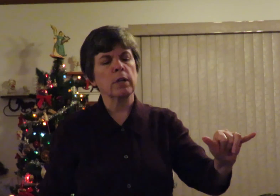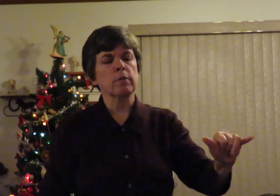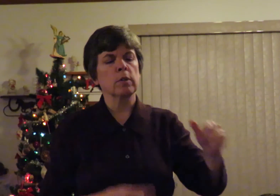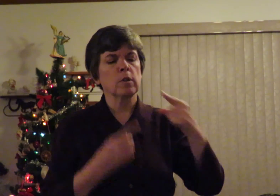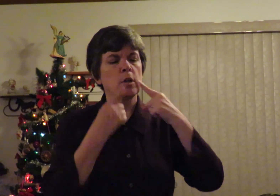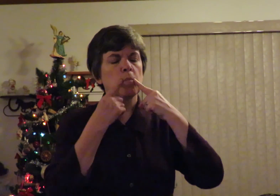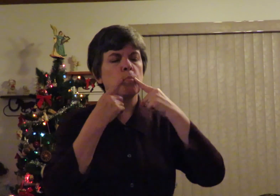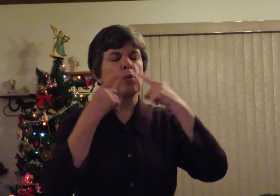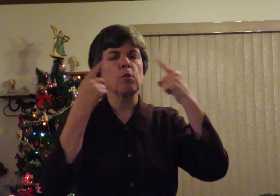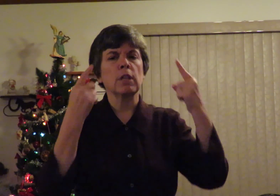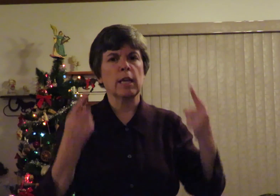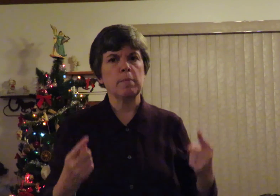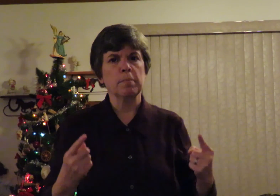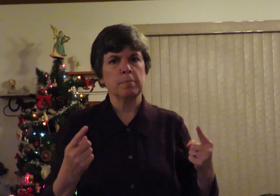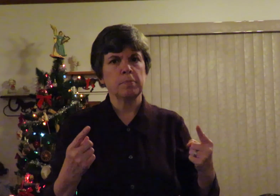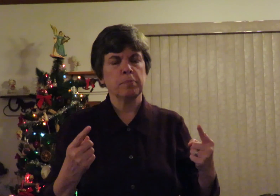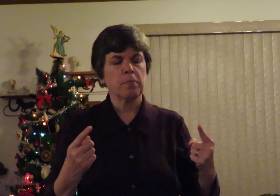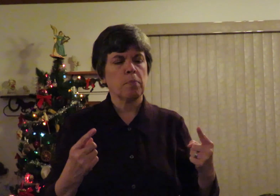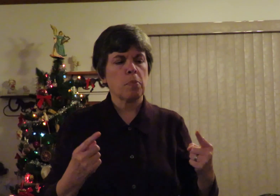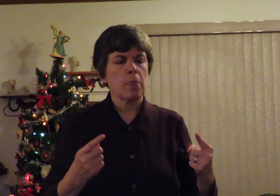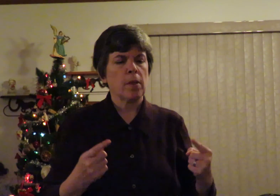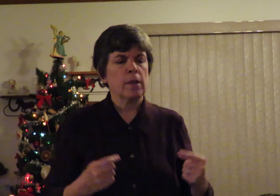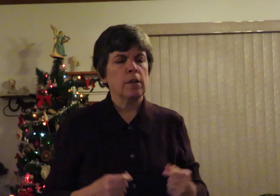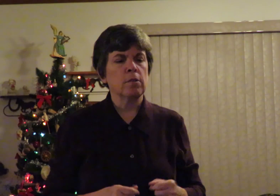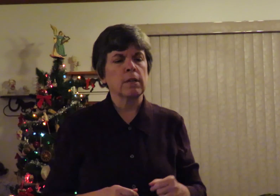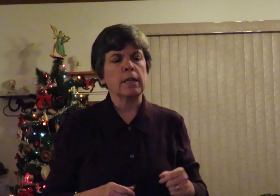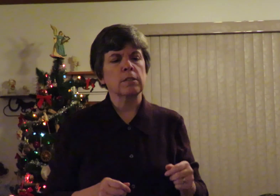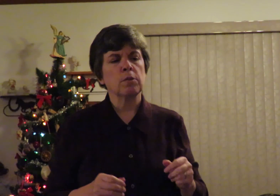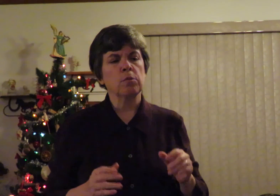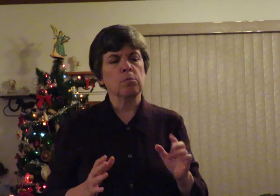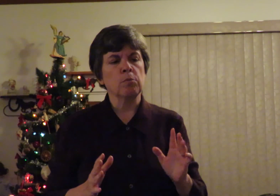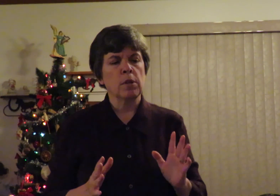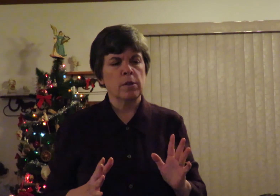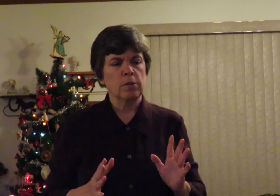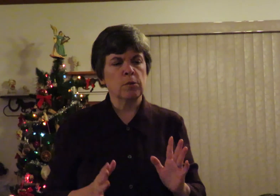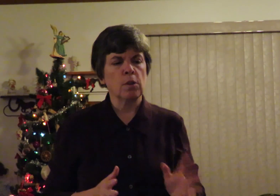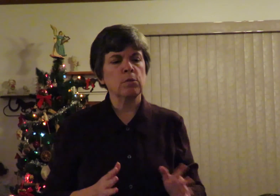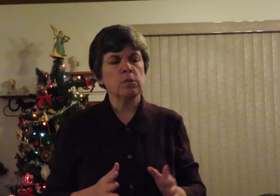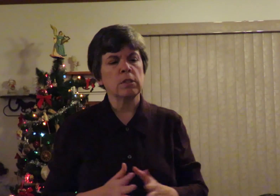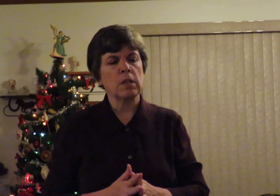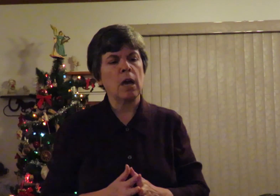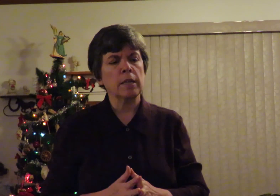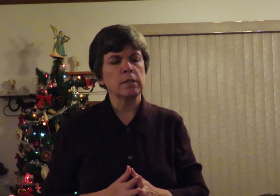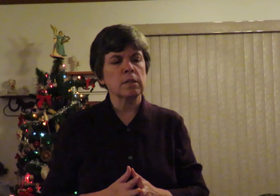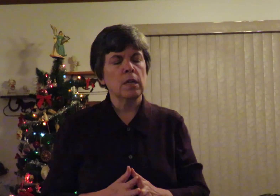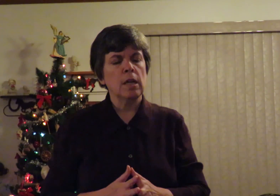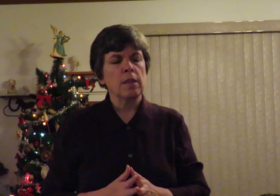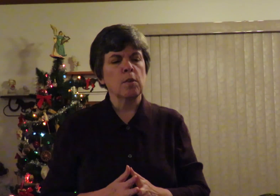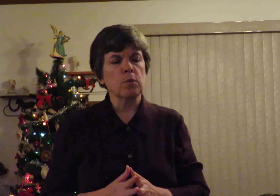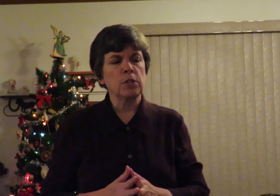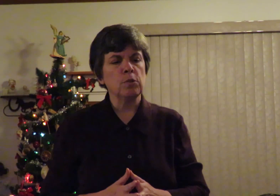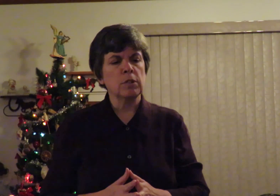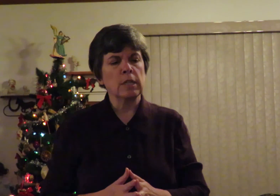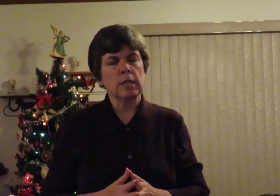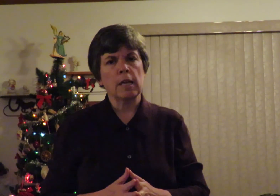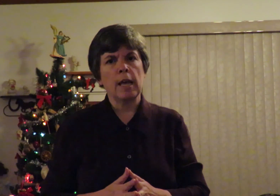forever proclaim. Okay, so those are the signs that we're using,